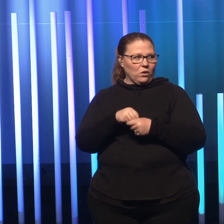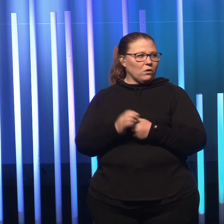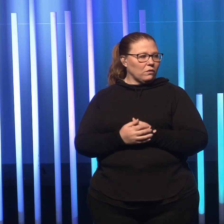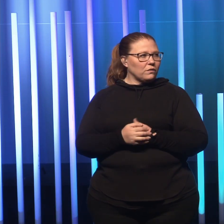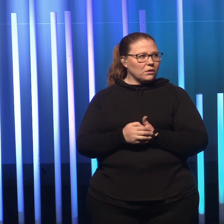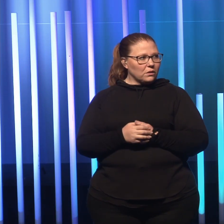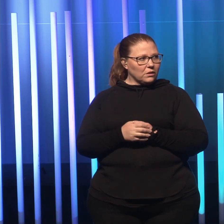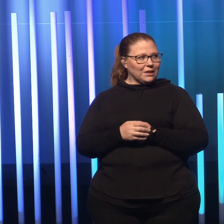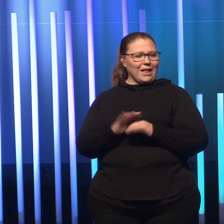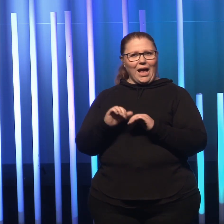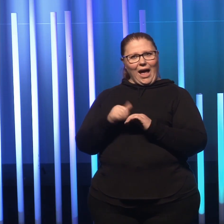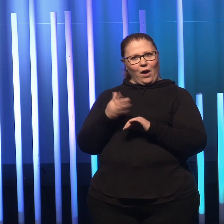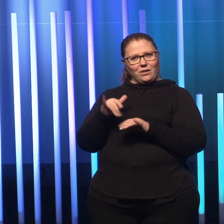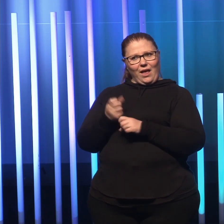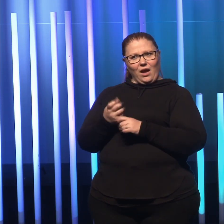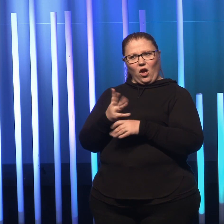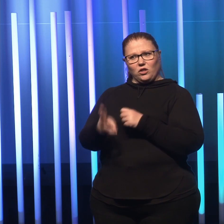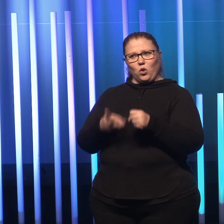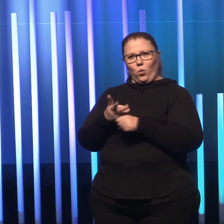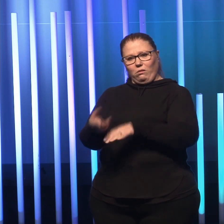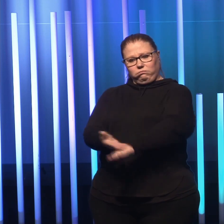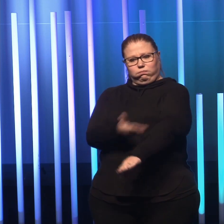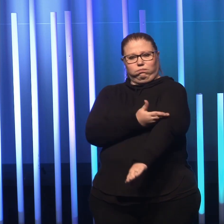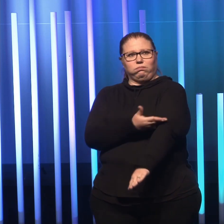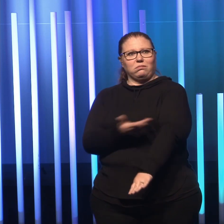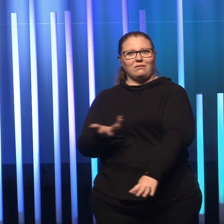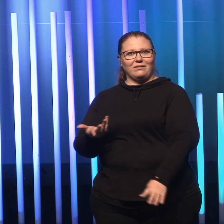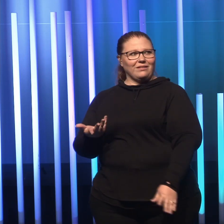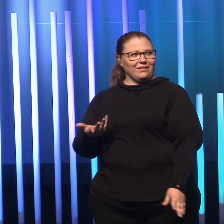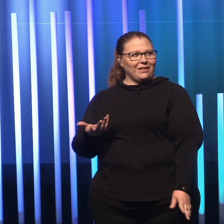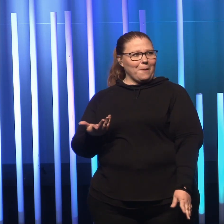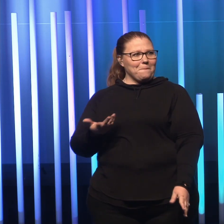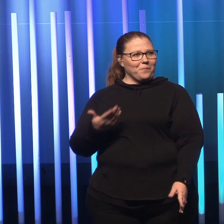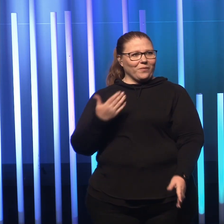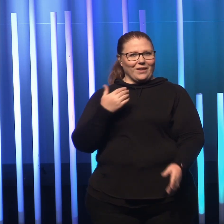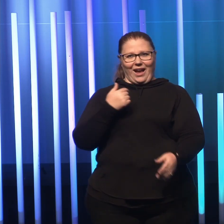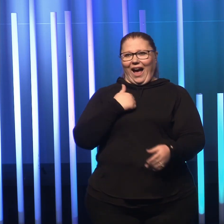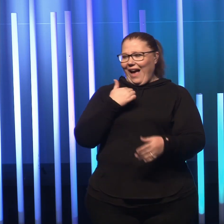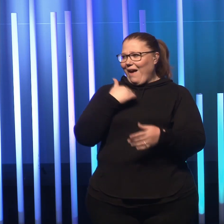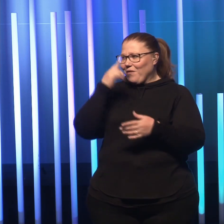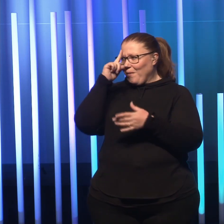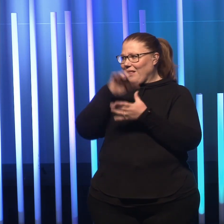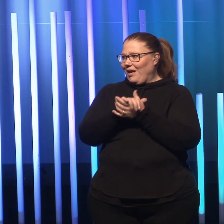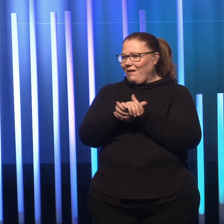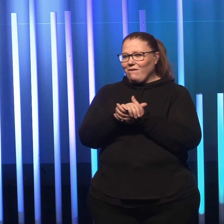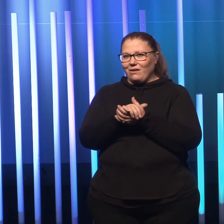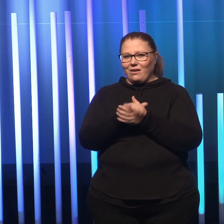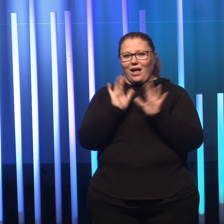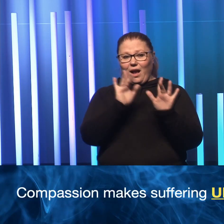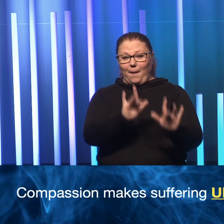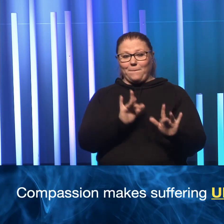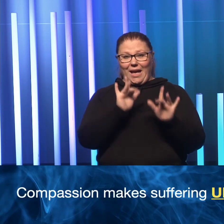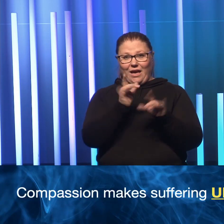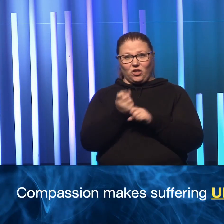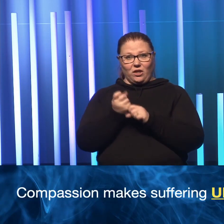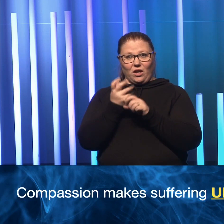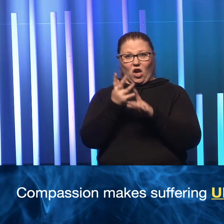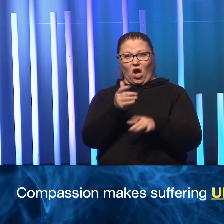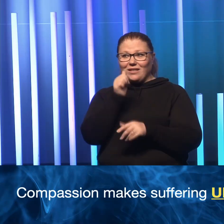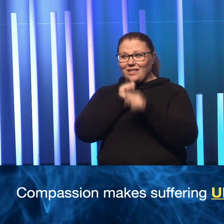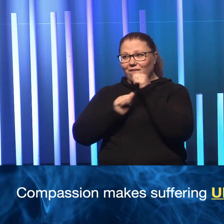And how does this make the world a better place? Well, I have this belief that compassion makes